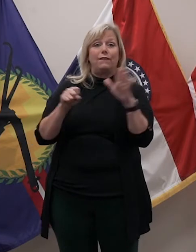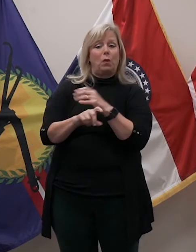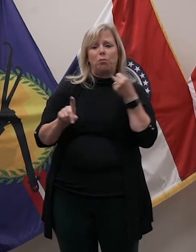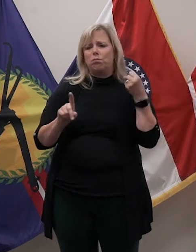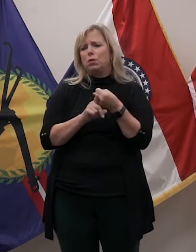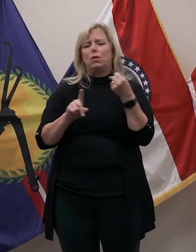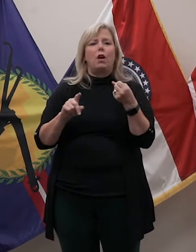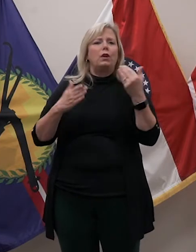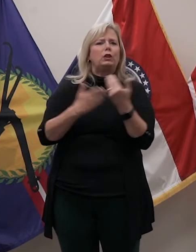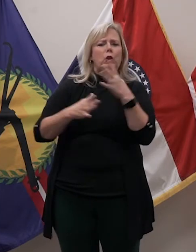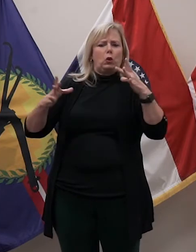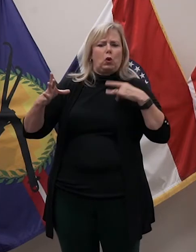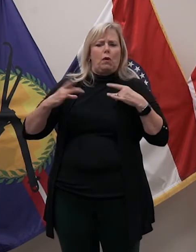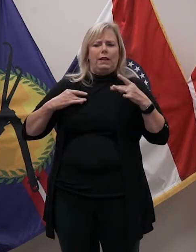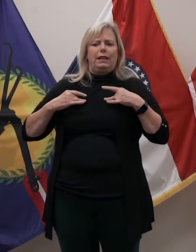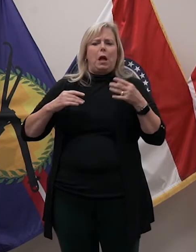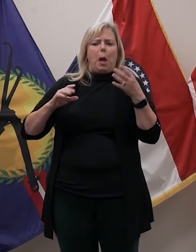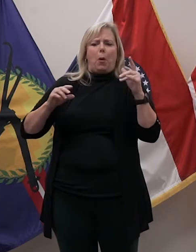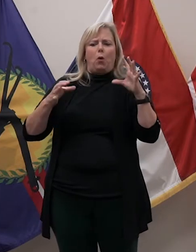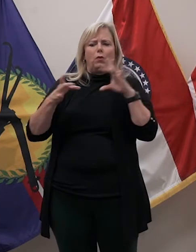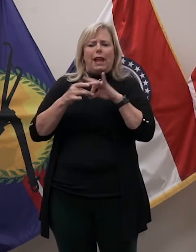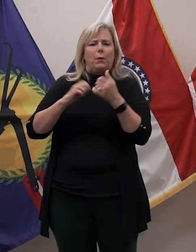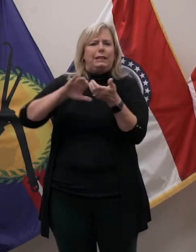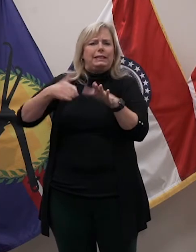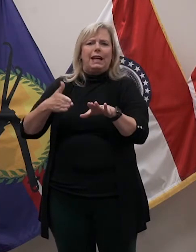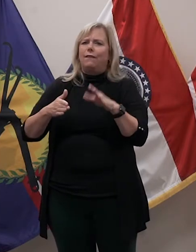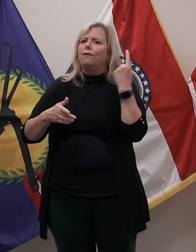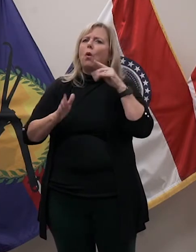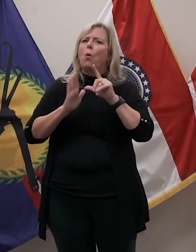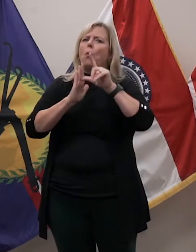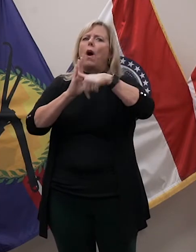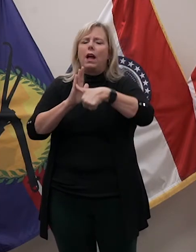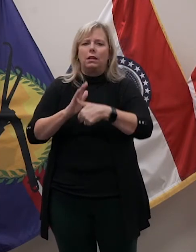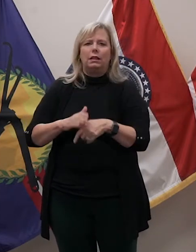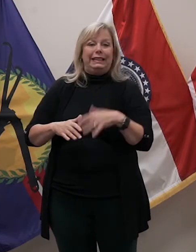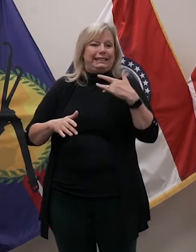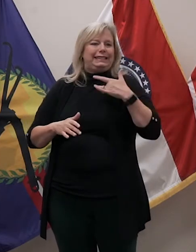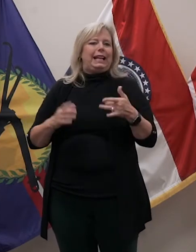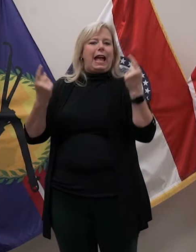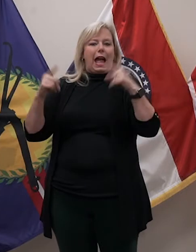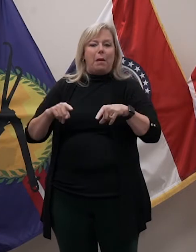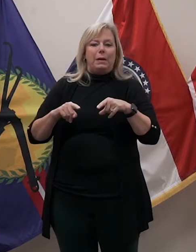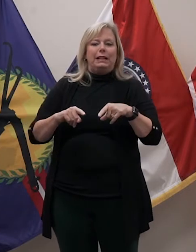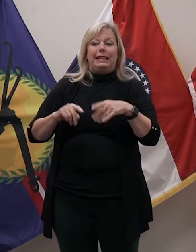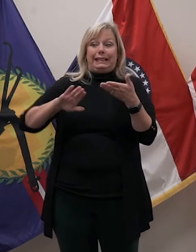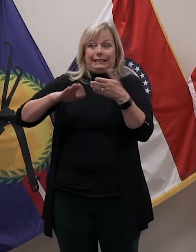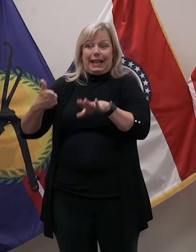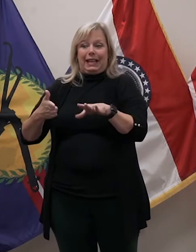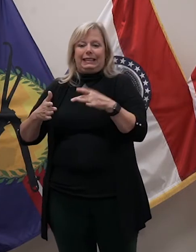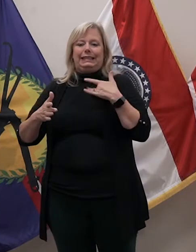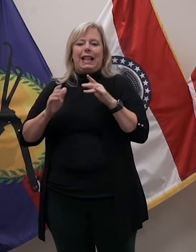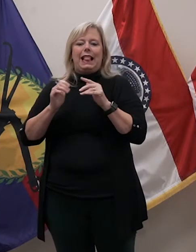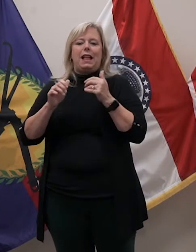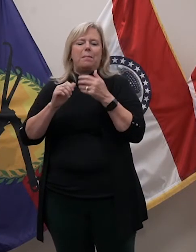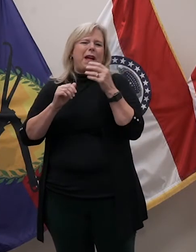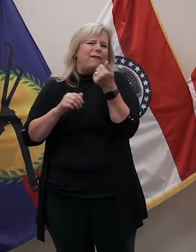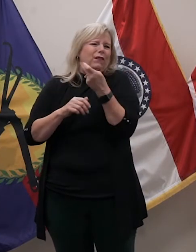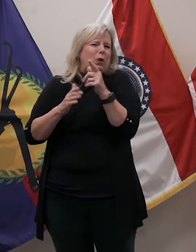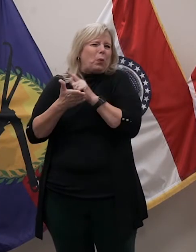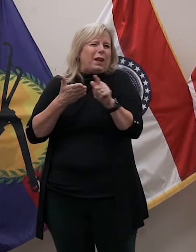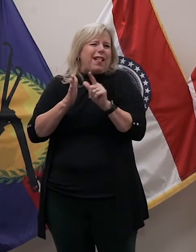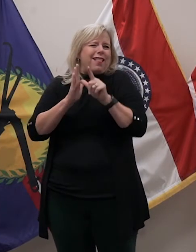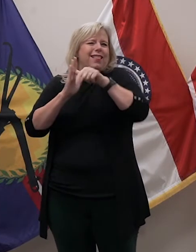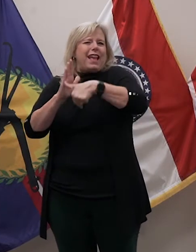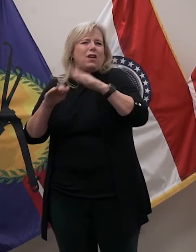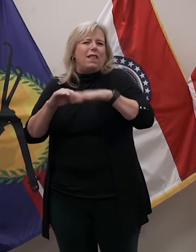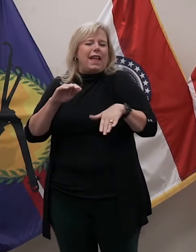of new infections on mortality for quite some time. Trends in deaths tend to lag trends in new infections